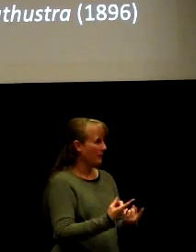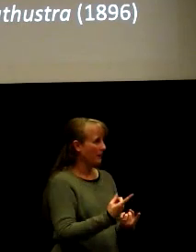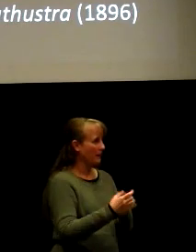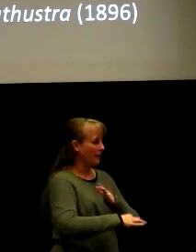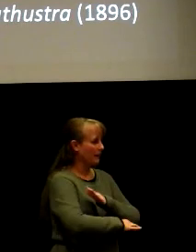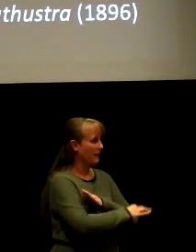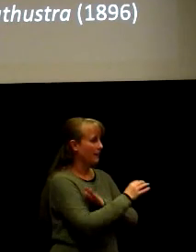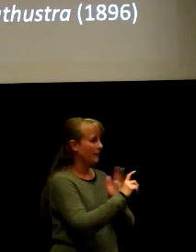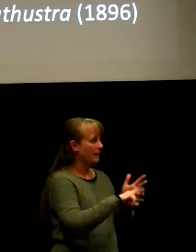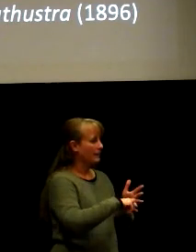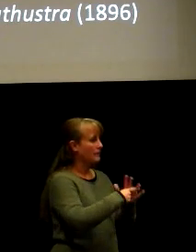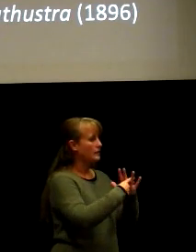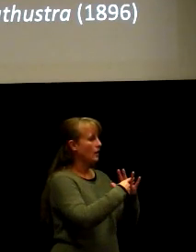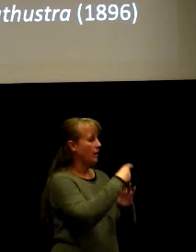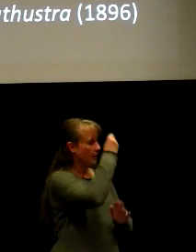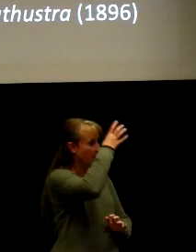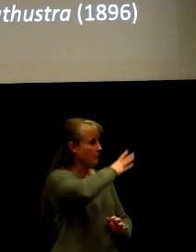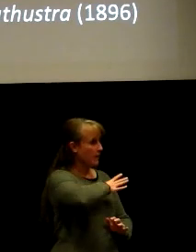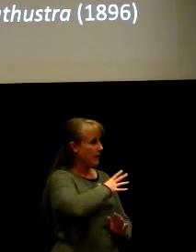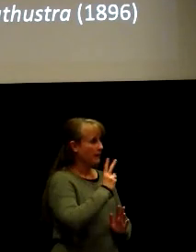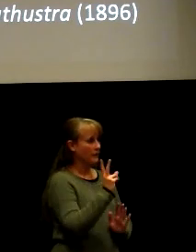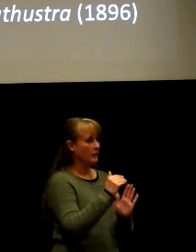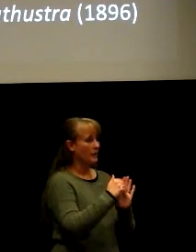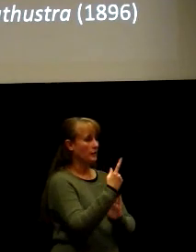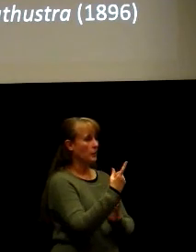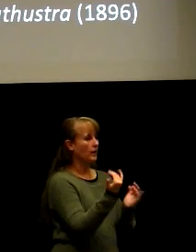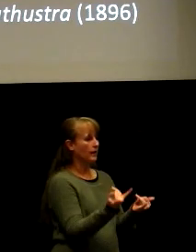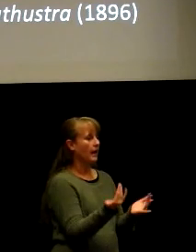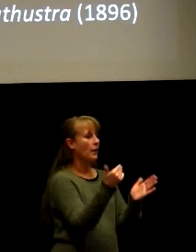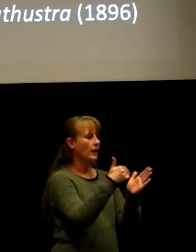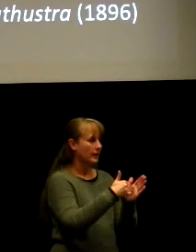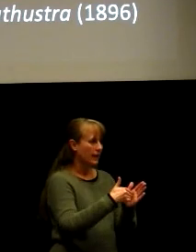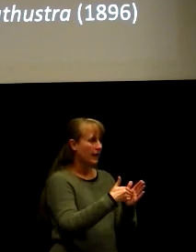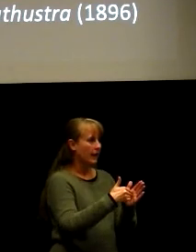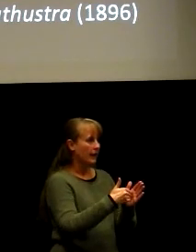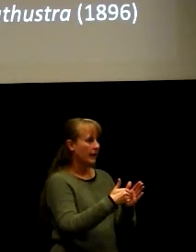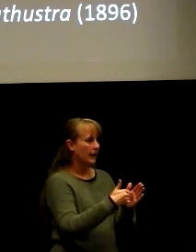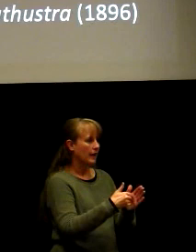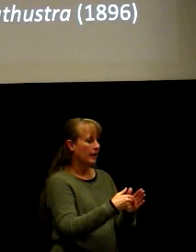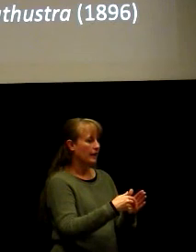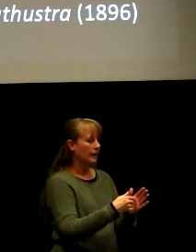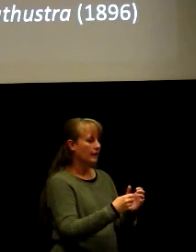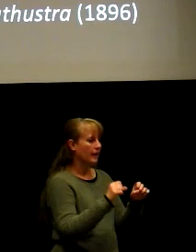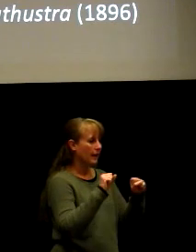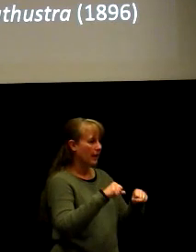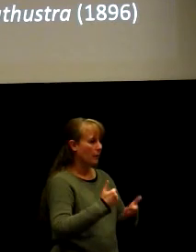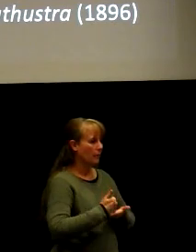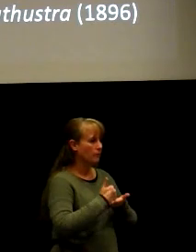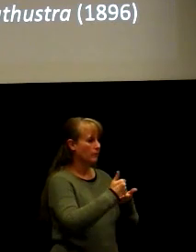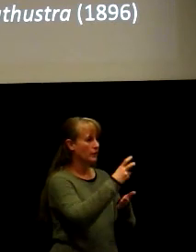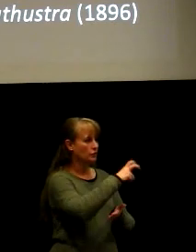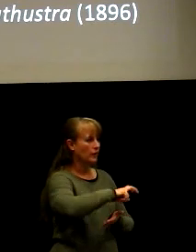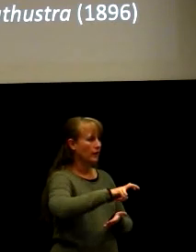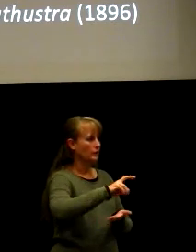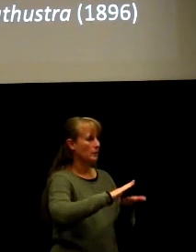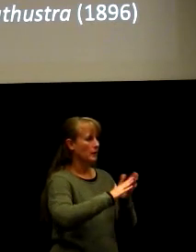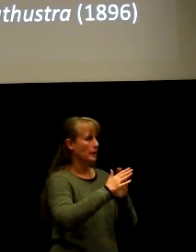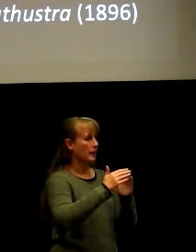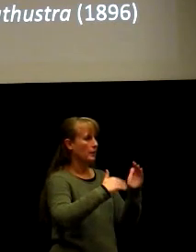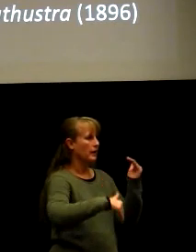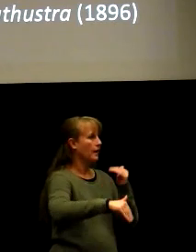the dawn of man, and then in 2001, and now here again, enabling this transfer to some kind of higher form of